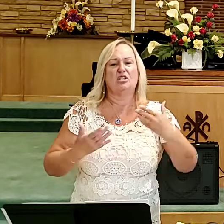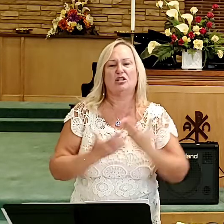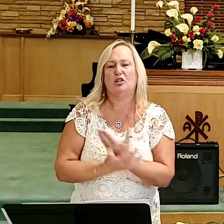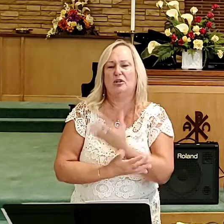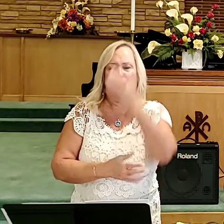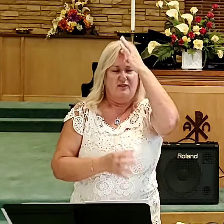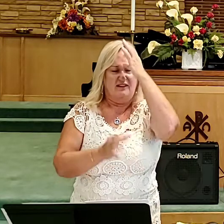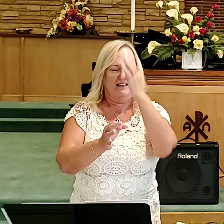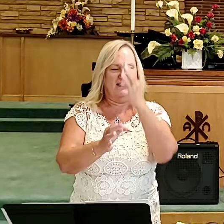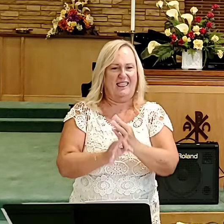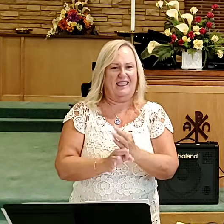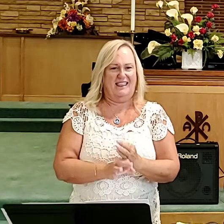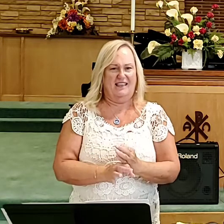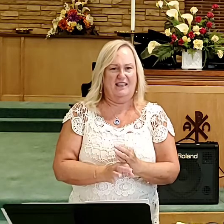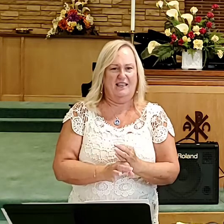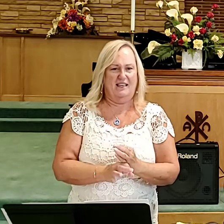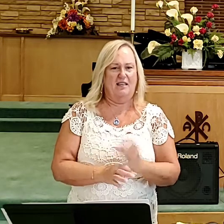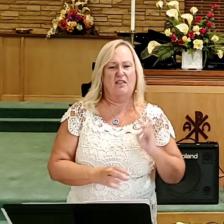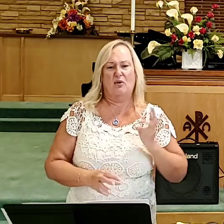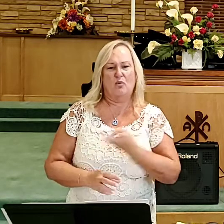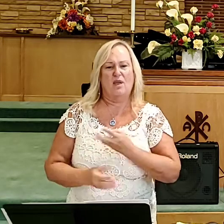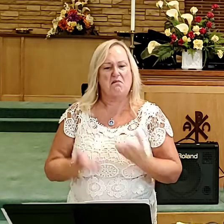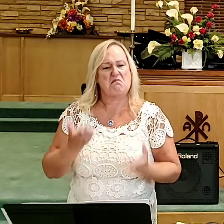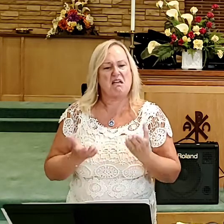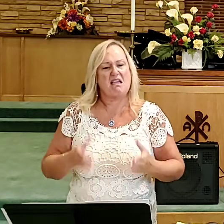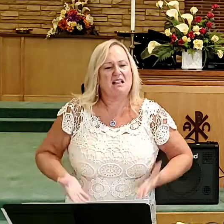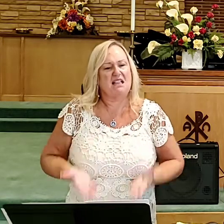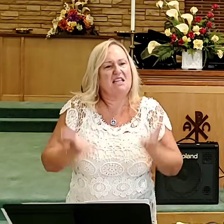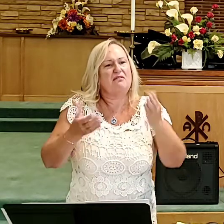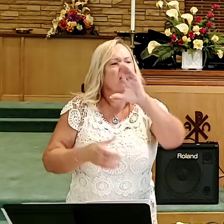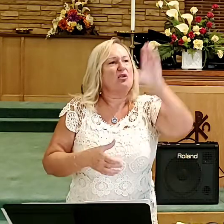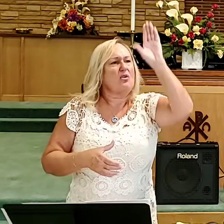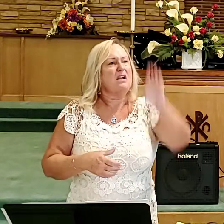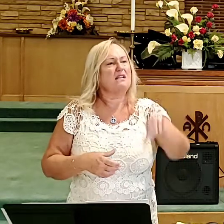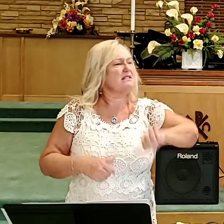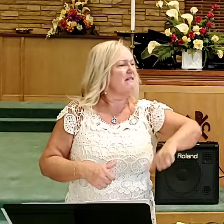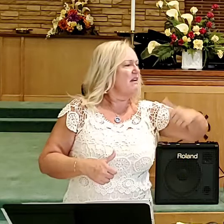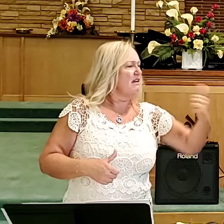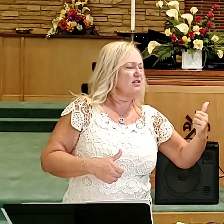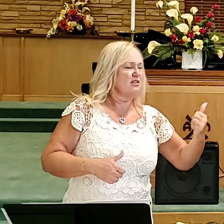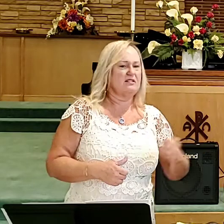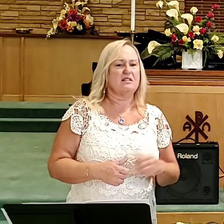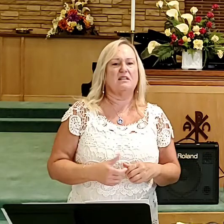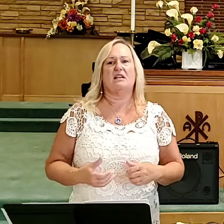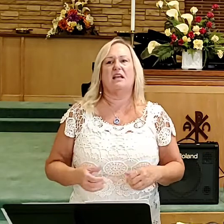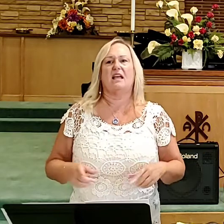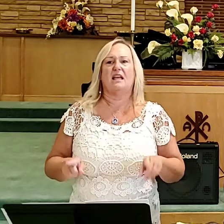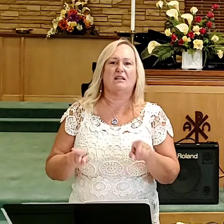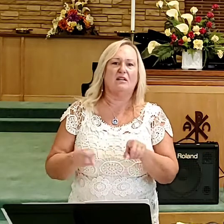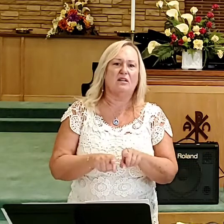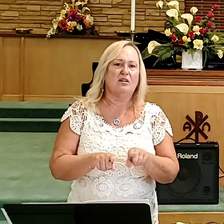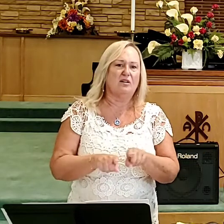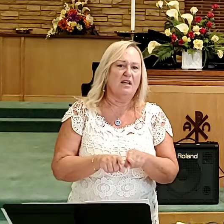new faith, that we may lift the cross of others, and in so